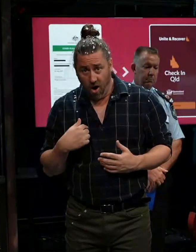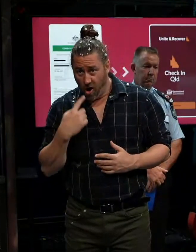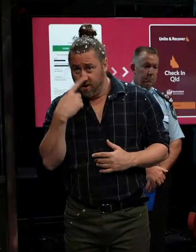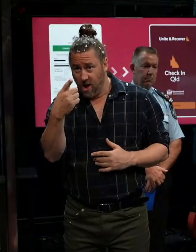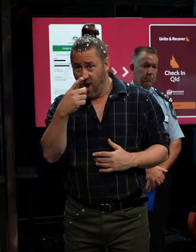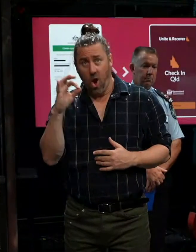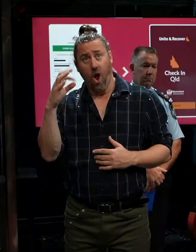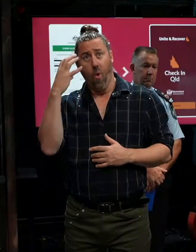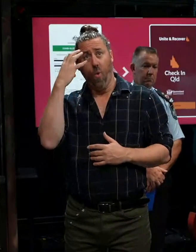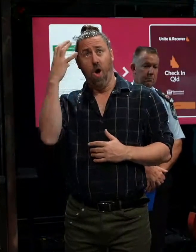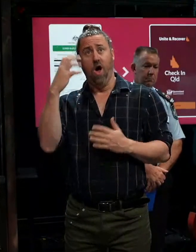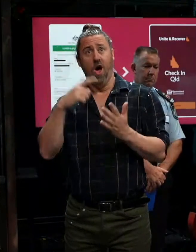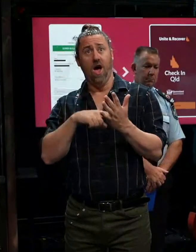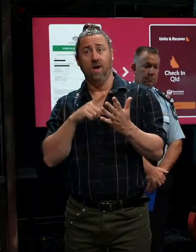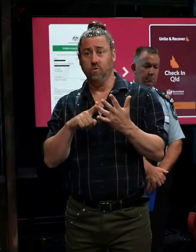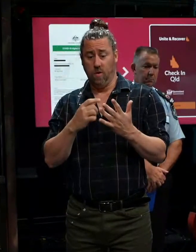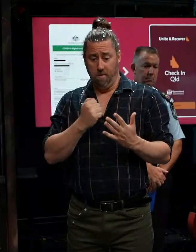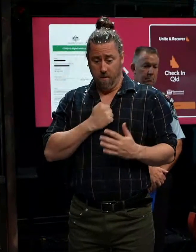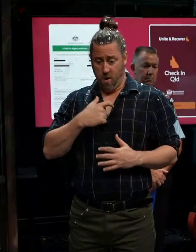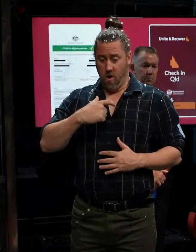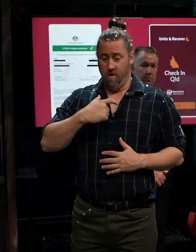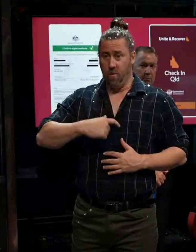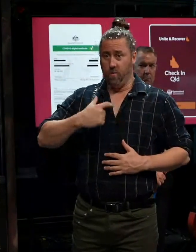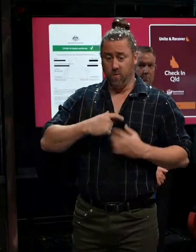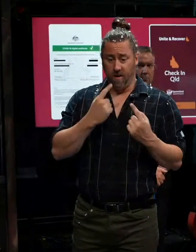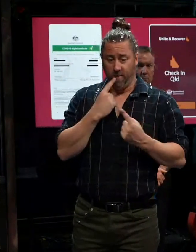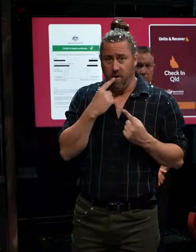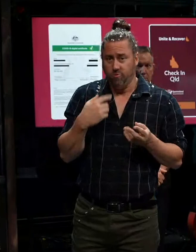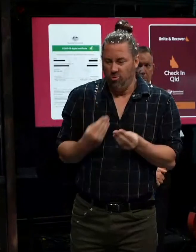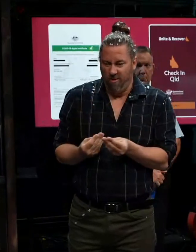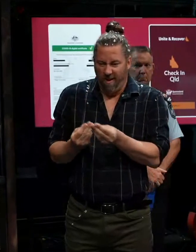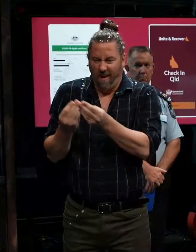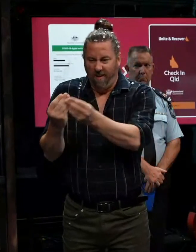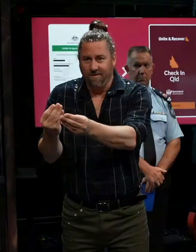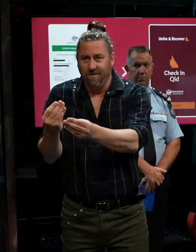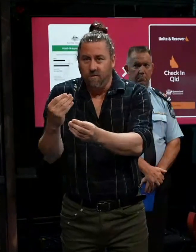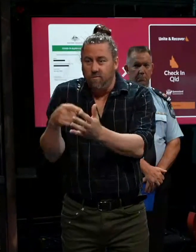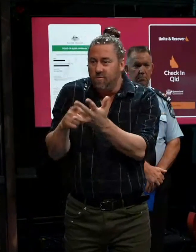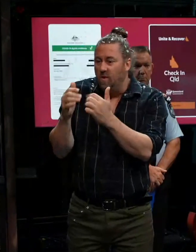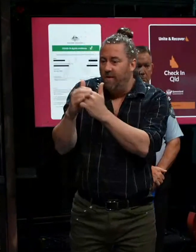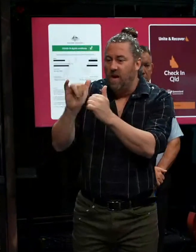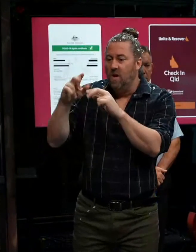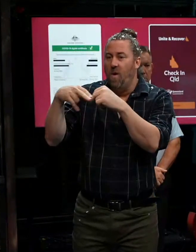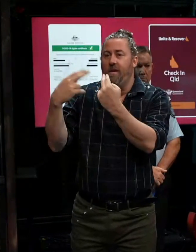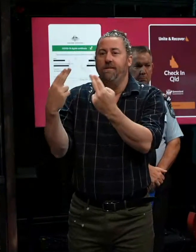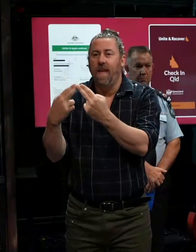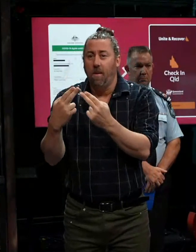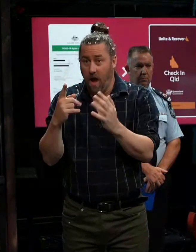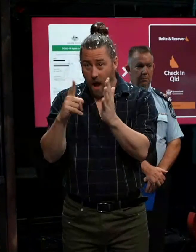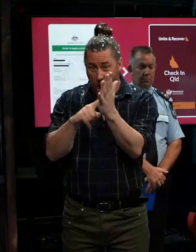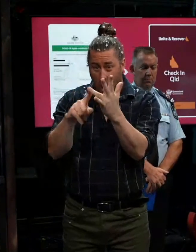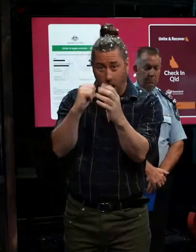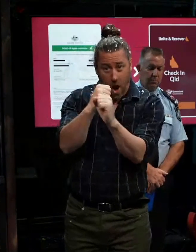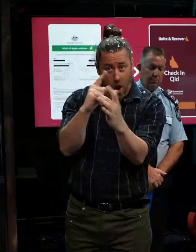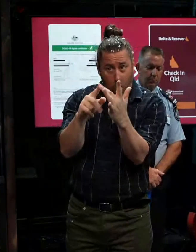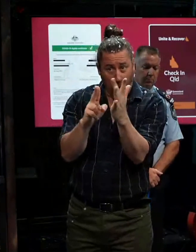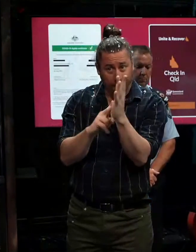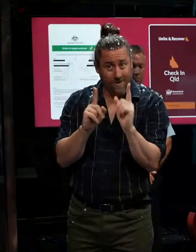giving away their identity, their personal details, and of course their log-on details